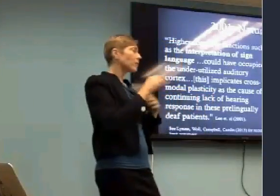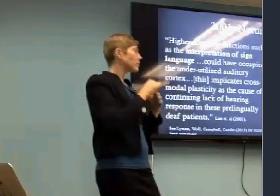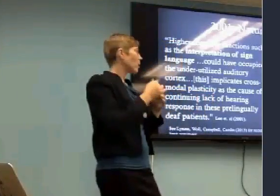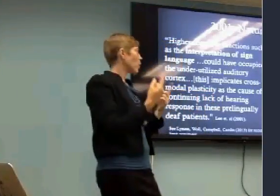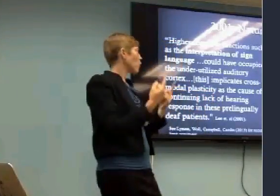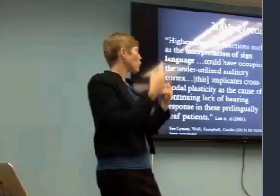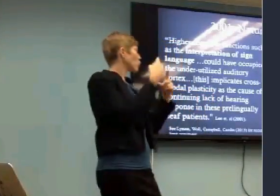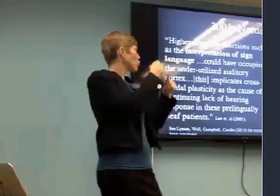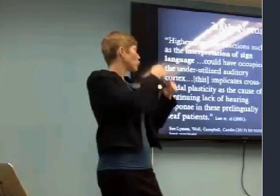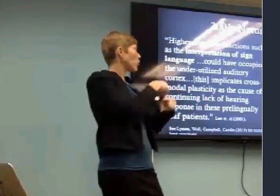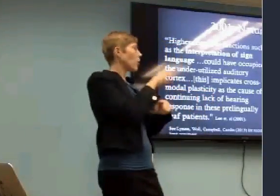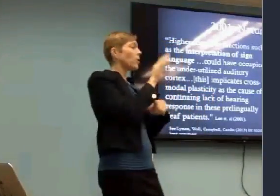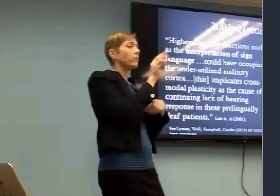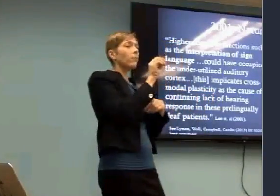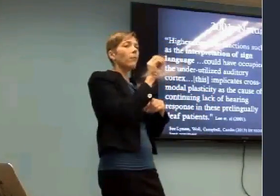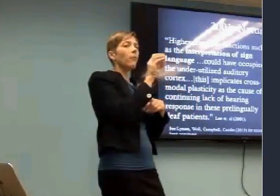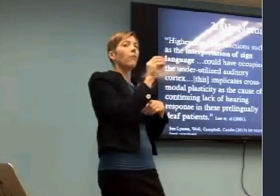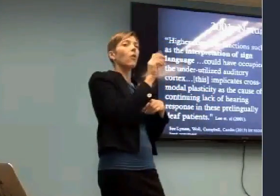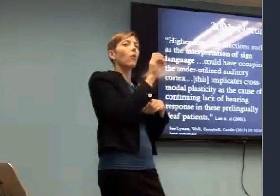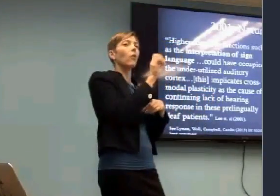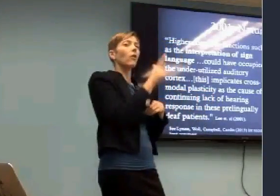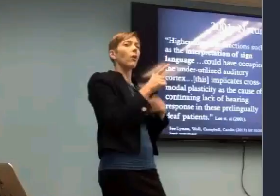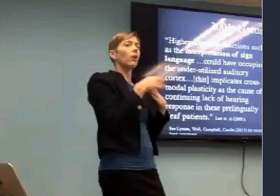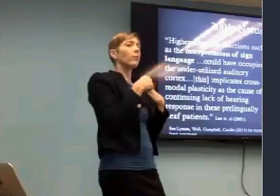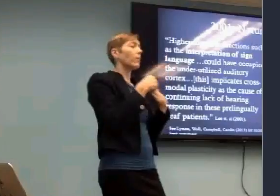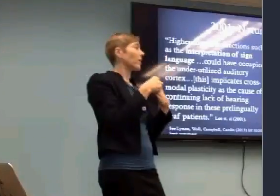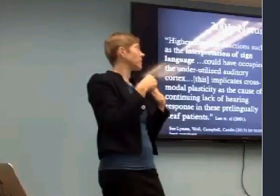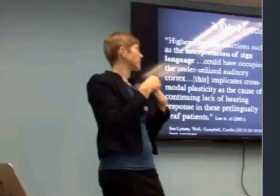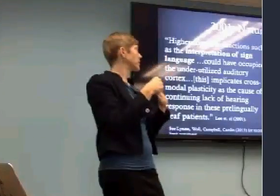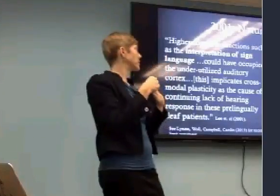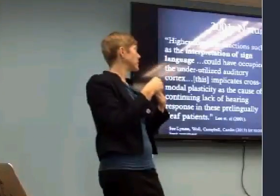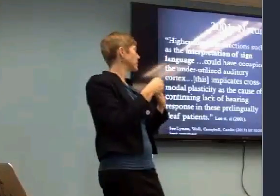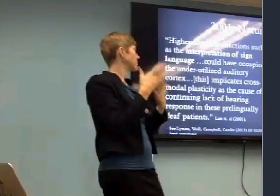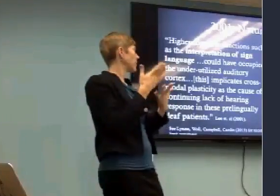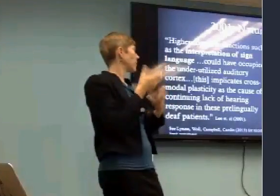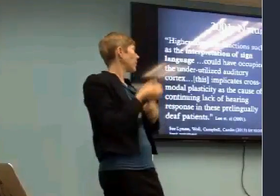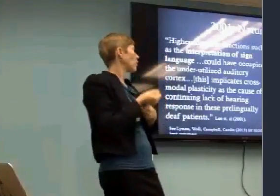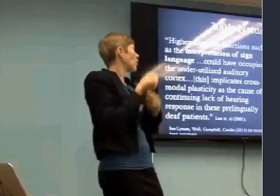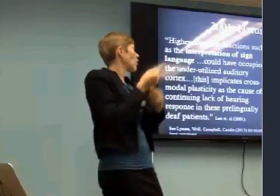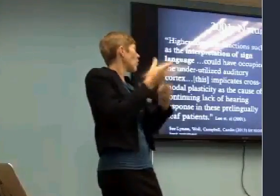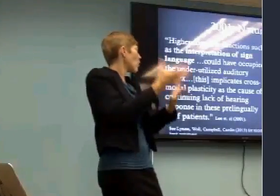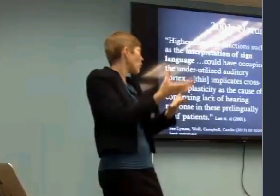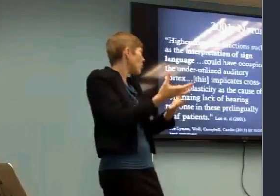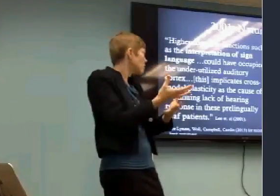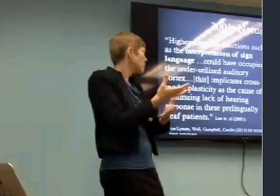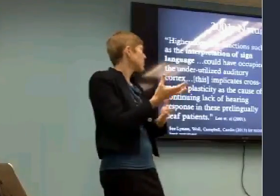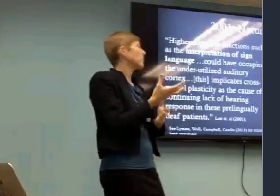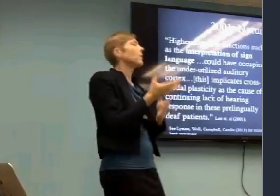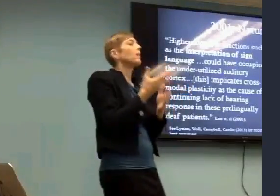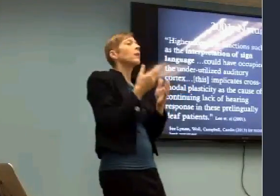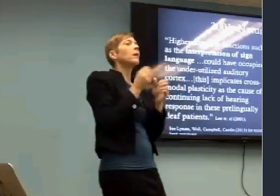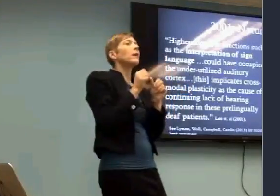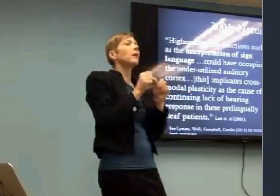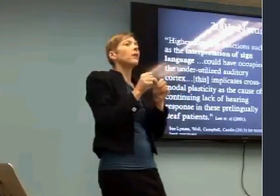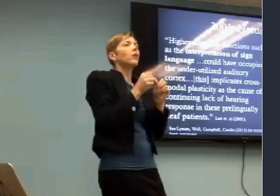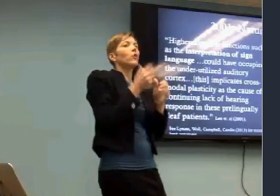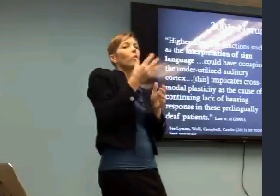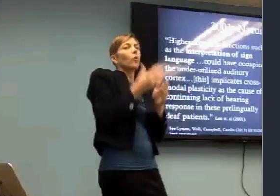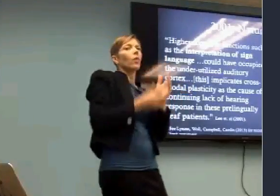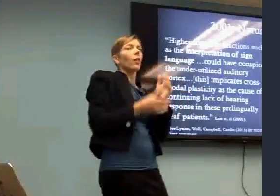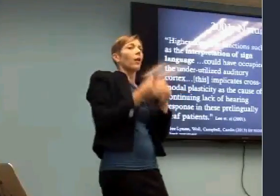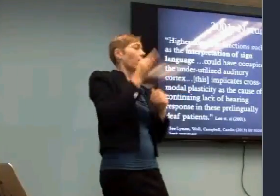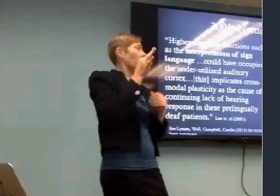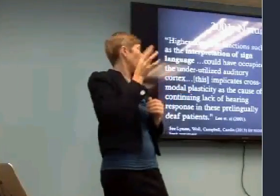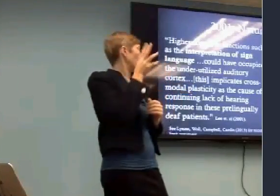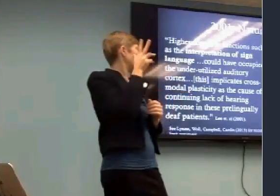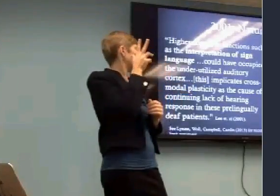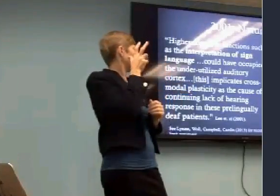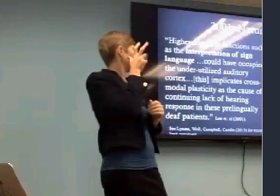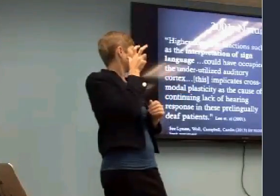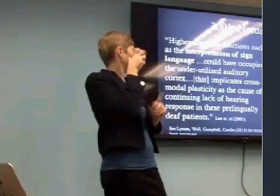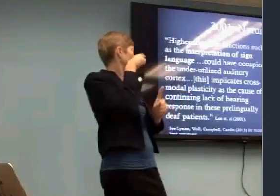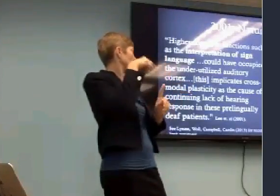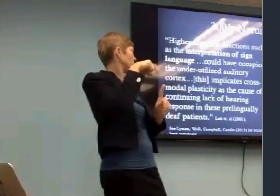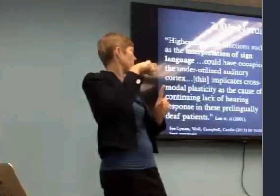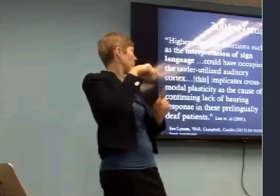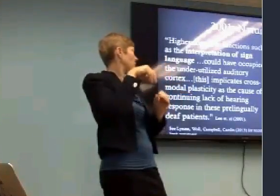This implicates cross-modal plasticity as the cause of continuing lack of hearing